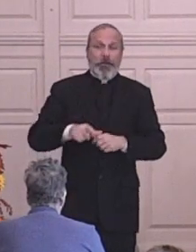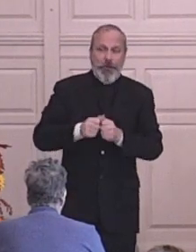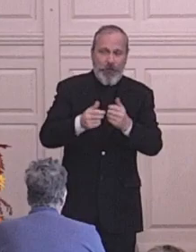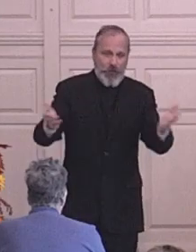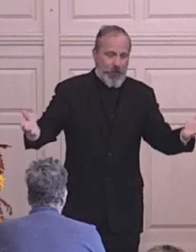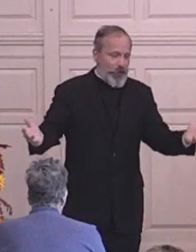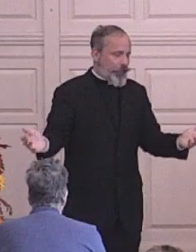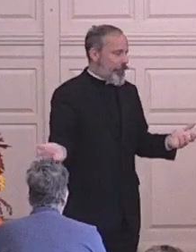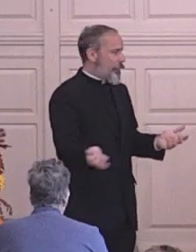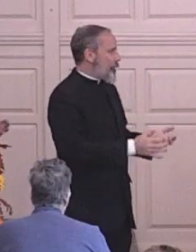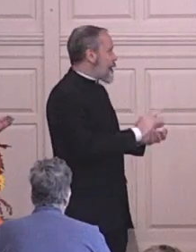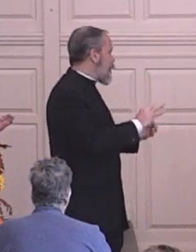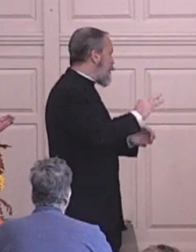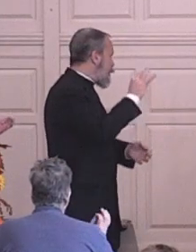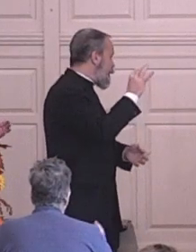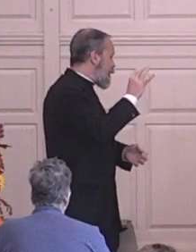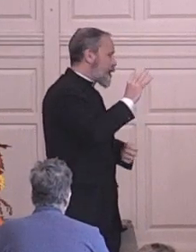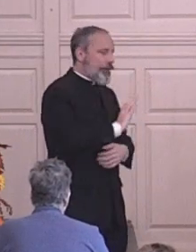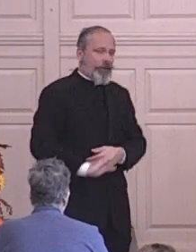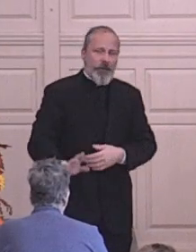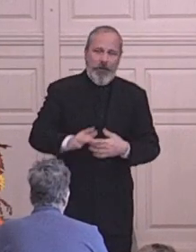The Lord be with you.